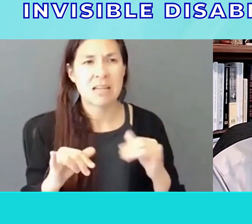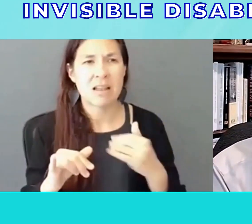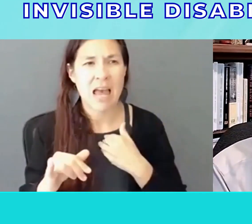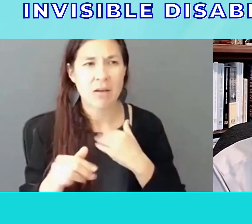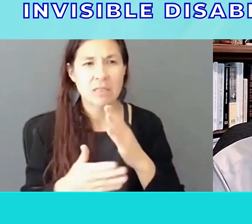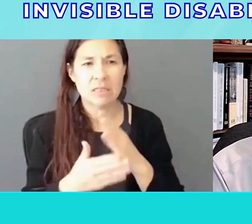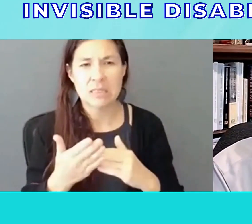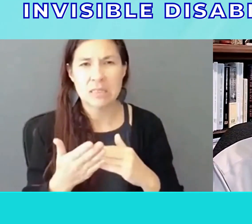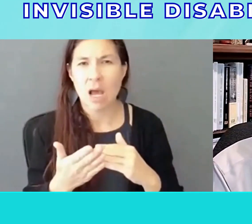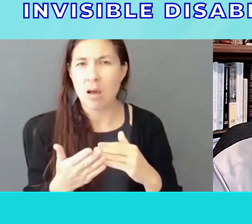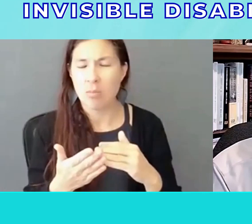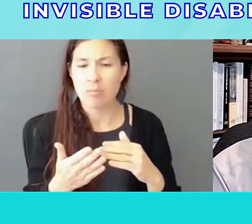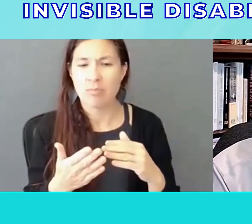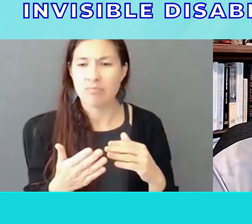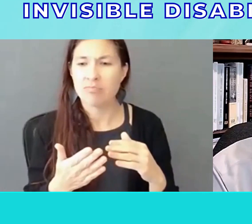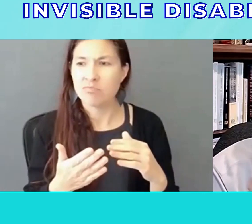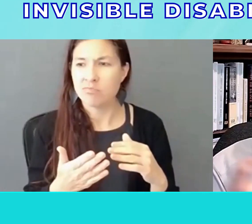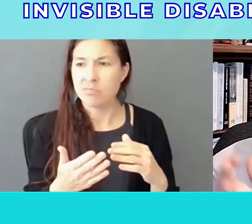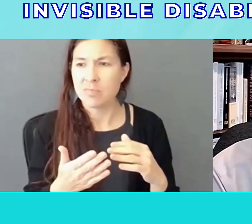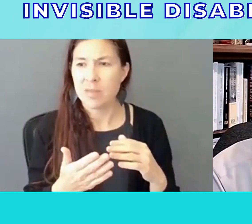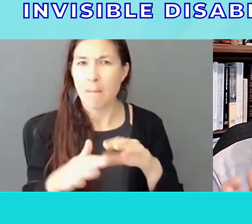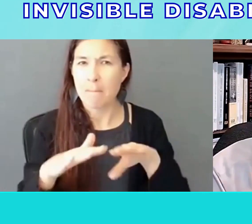visible and that